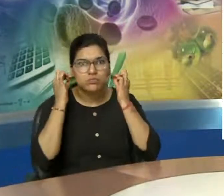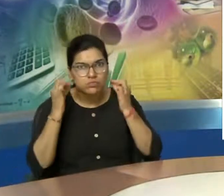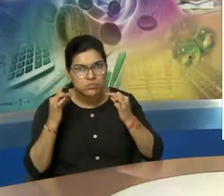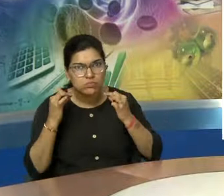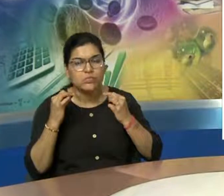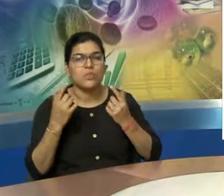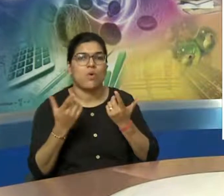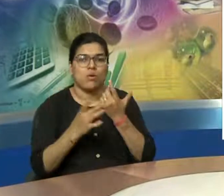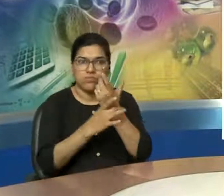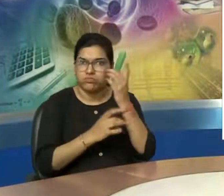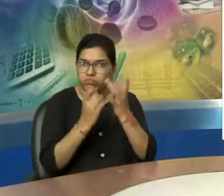them.